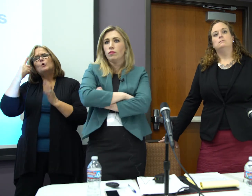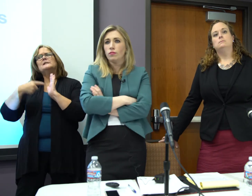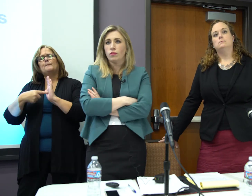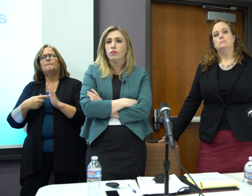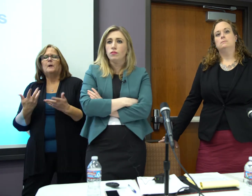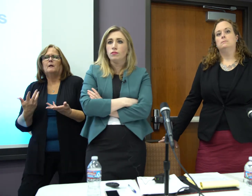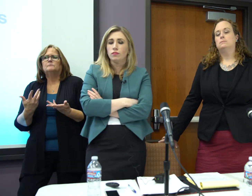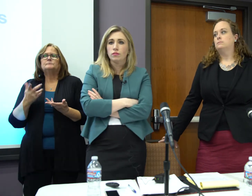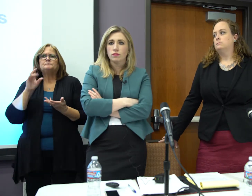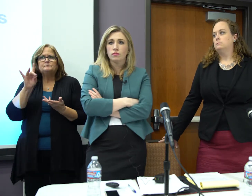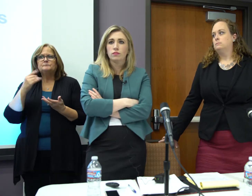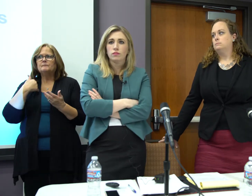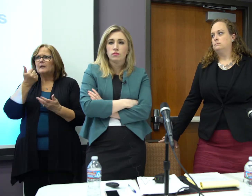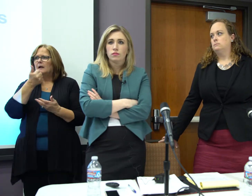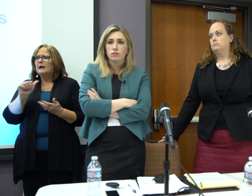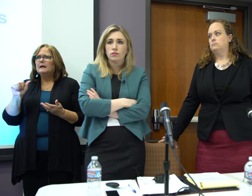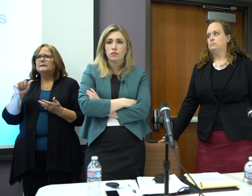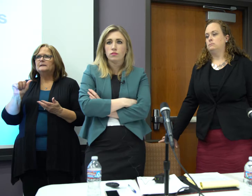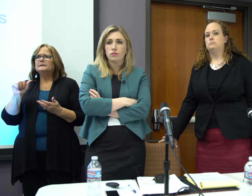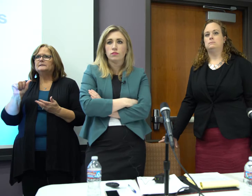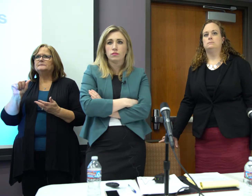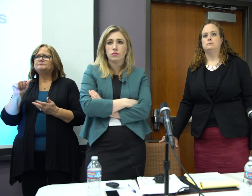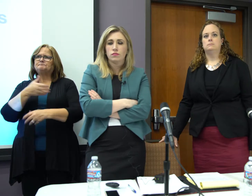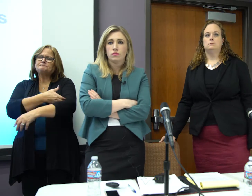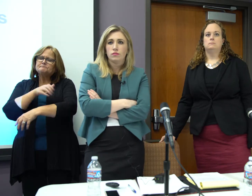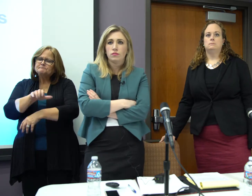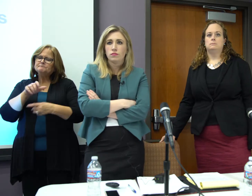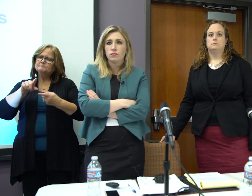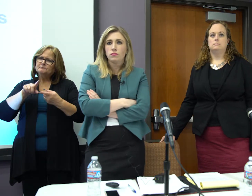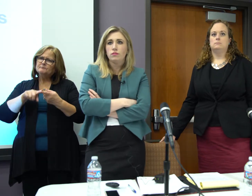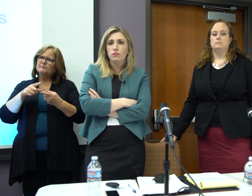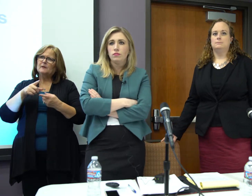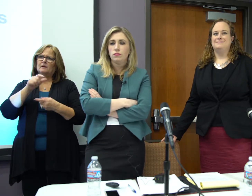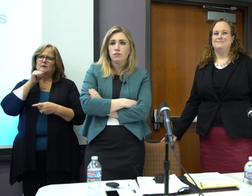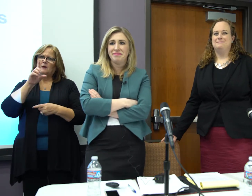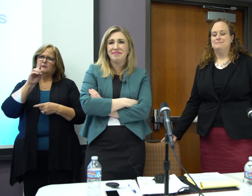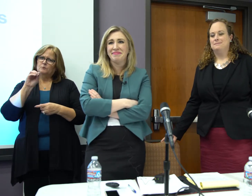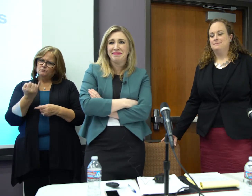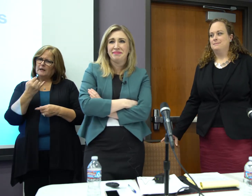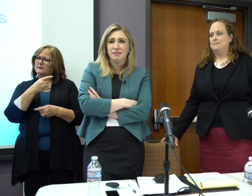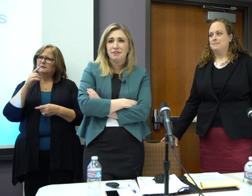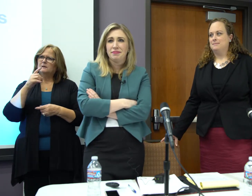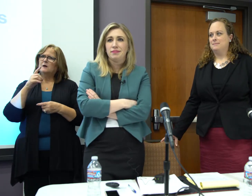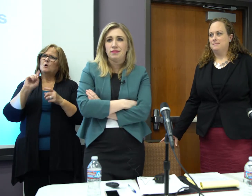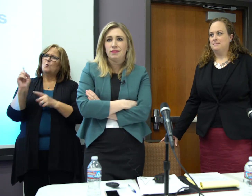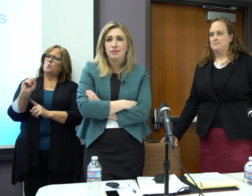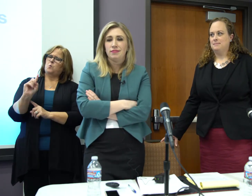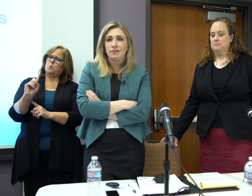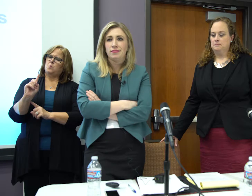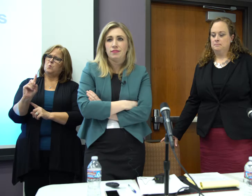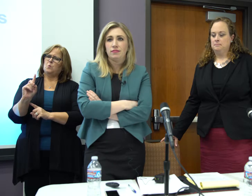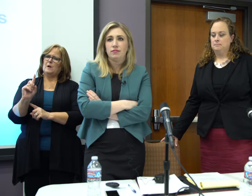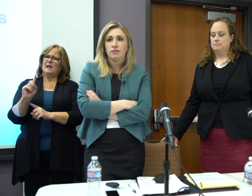did you have any enforcement authority? I know you're not Department of Justice, but where does